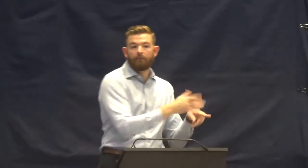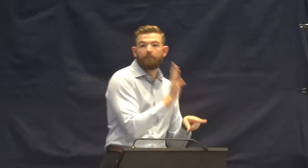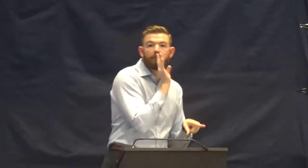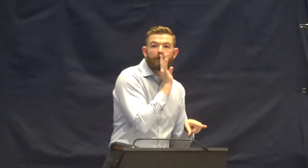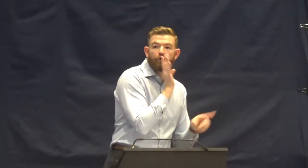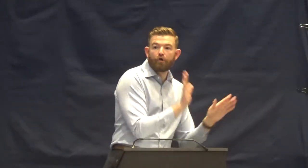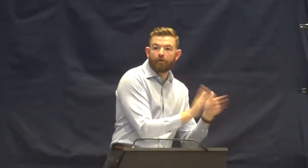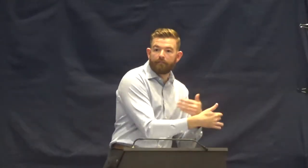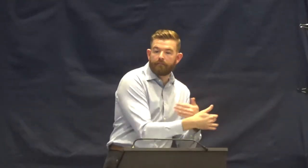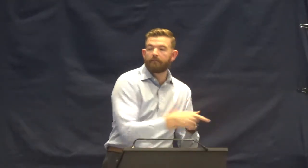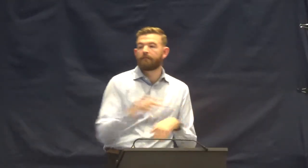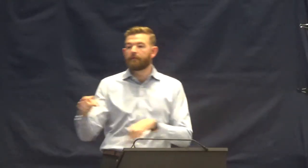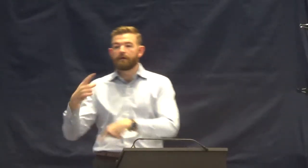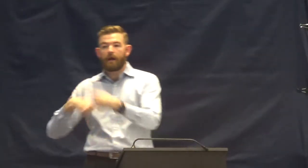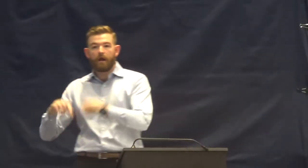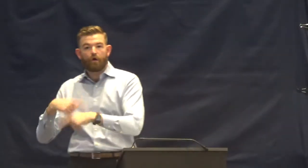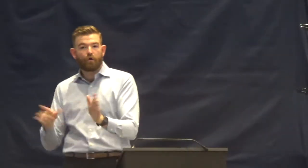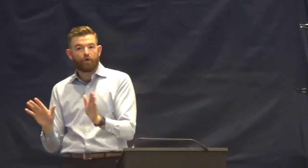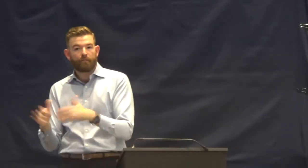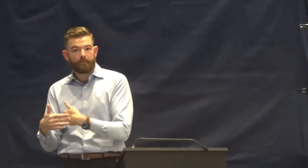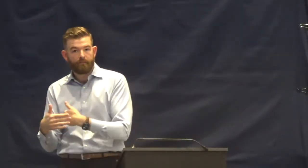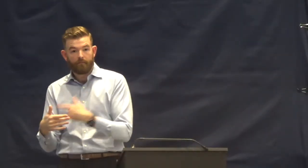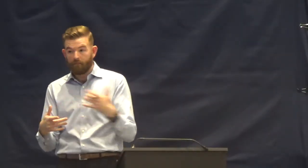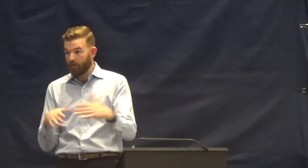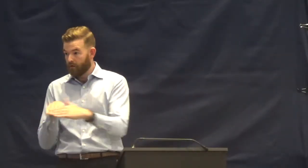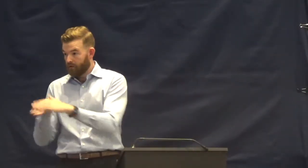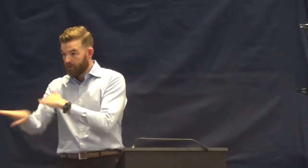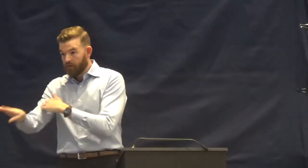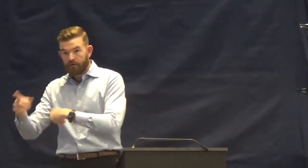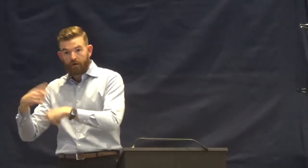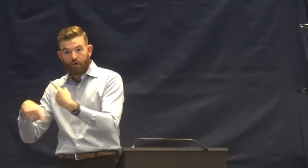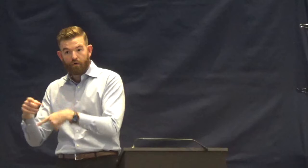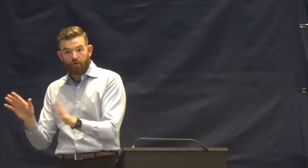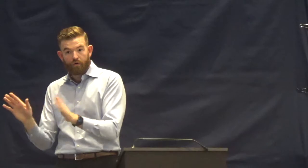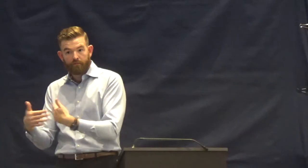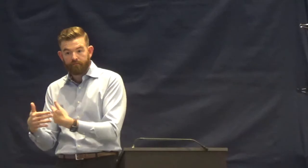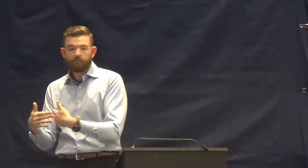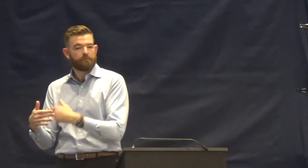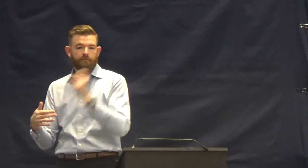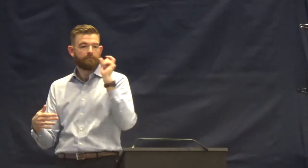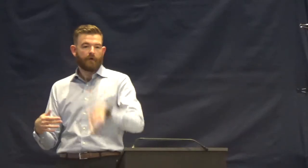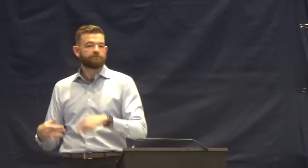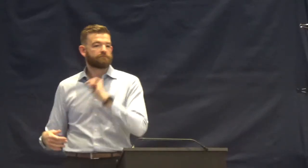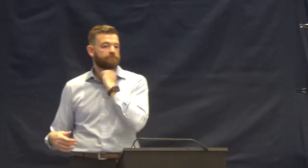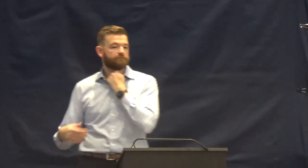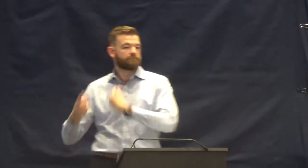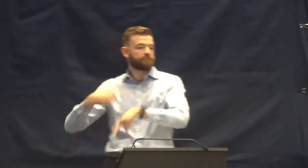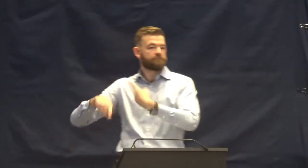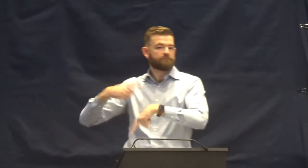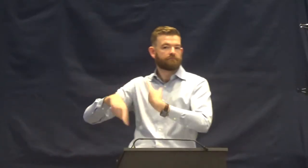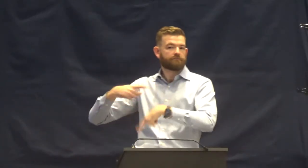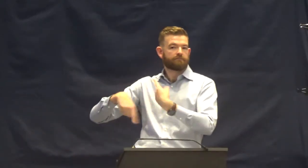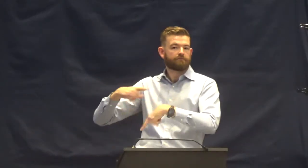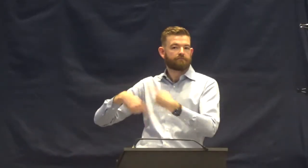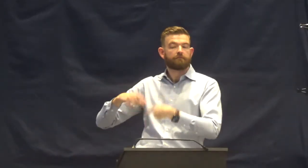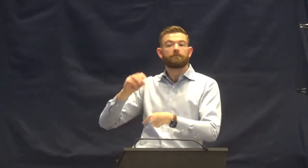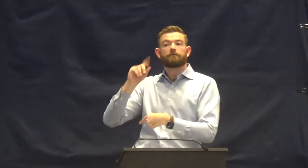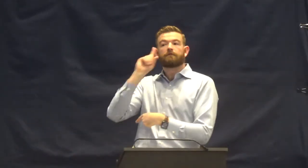Or you could have 2 rooms, a signing room and a speaking room. And once you go into the signing room, you got to turn your voice off and sign.